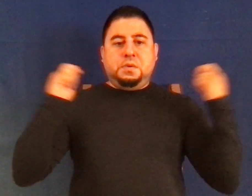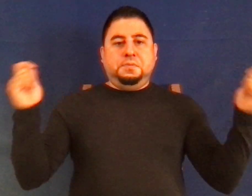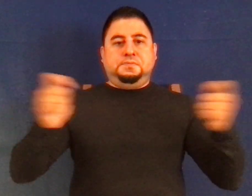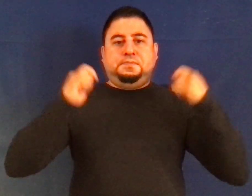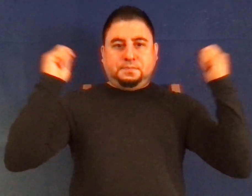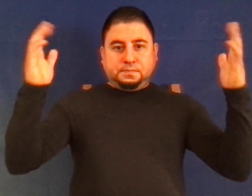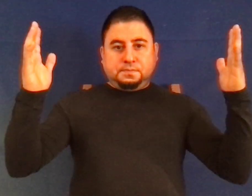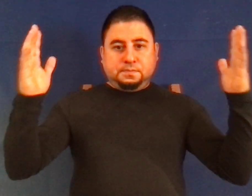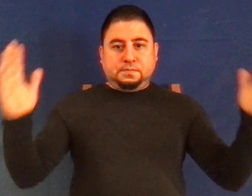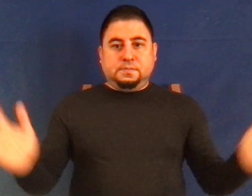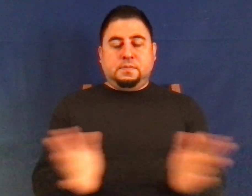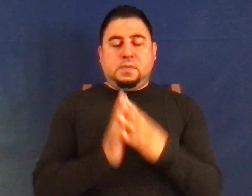alleluia,